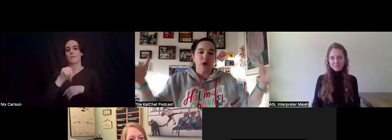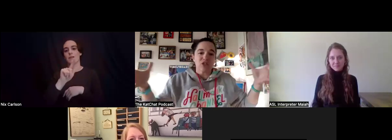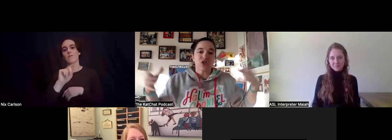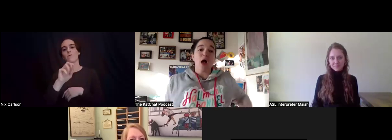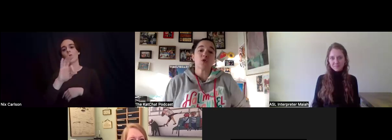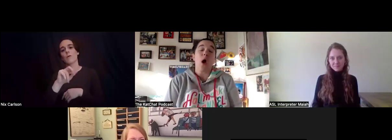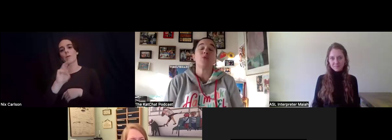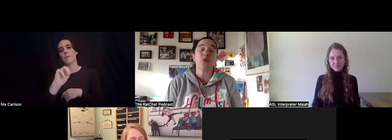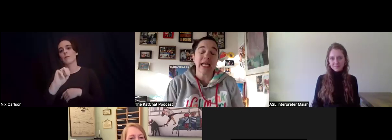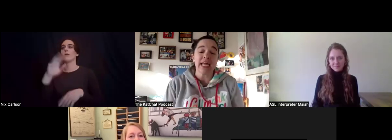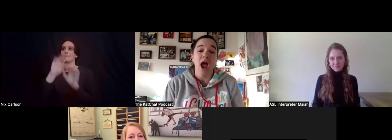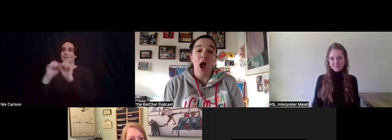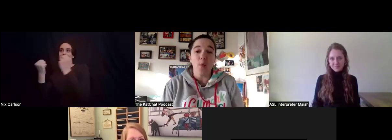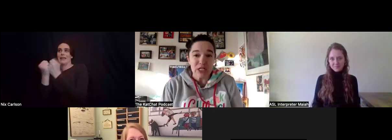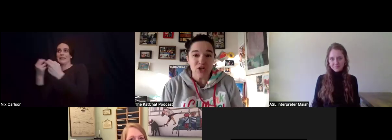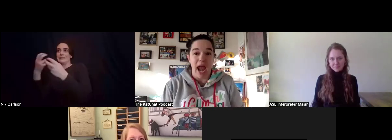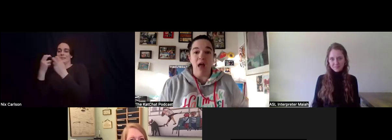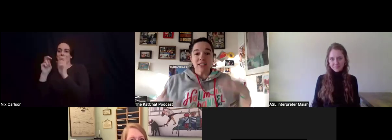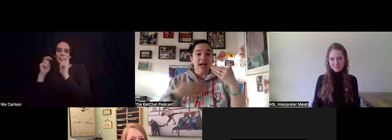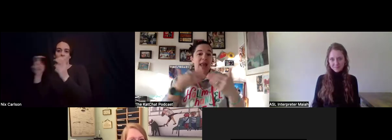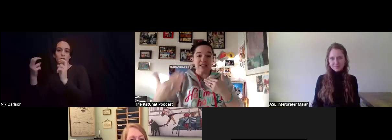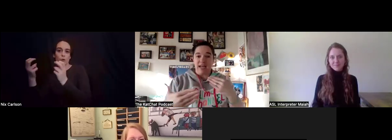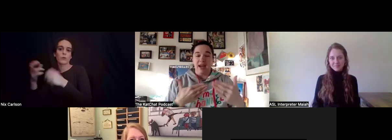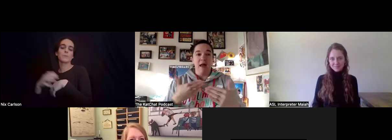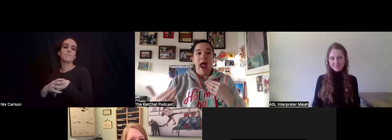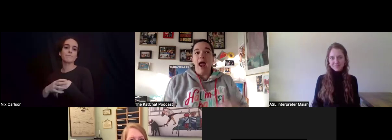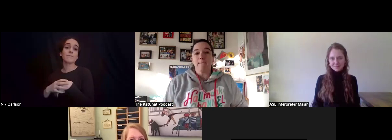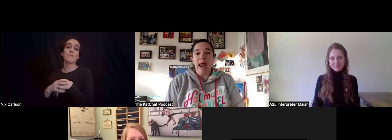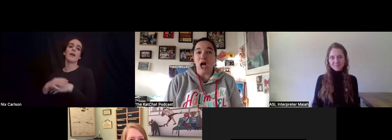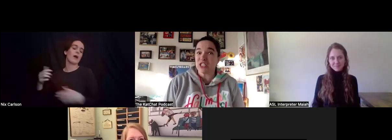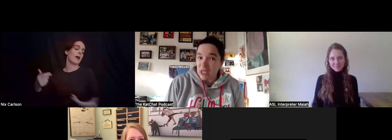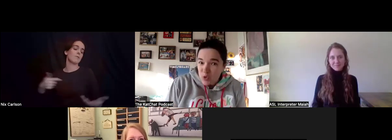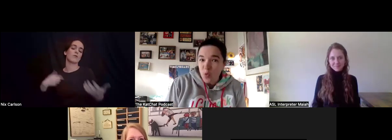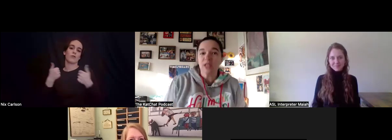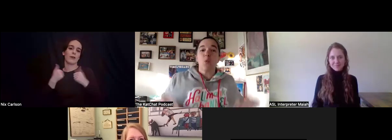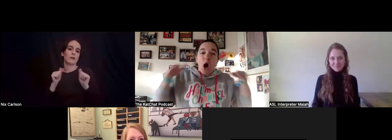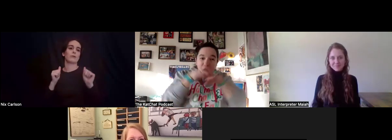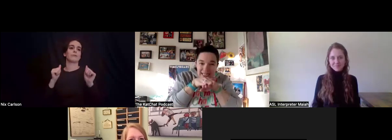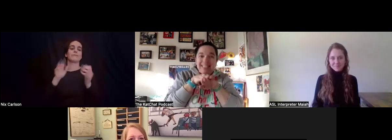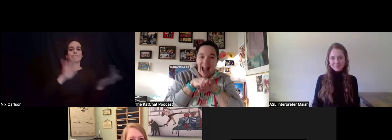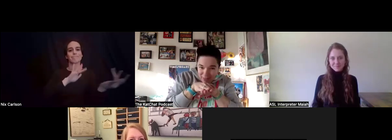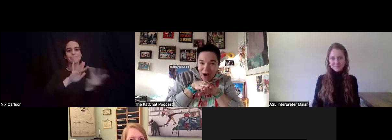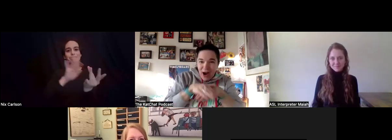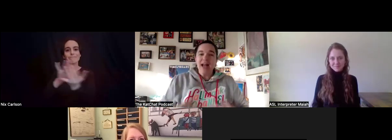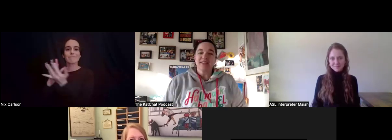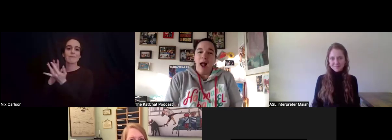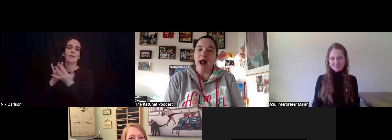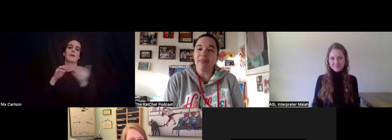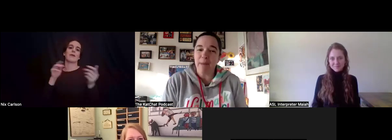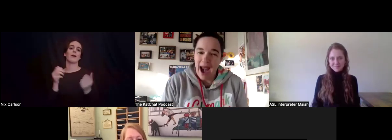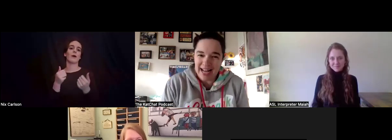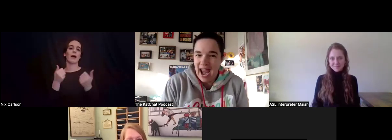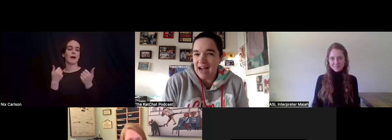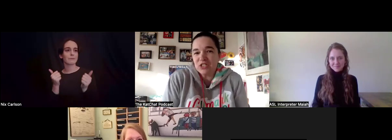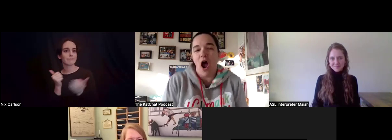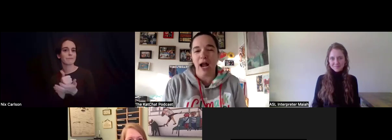trying to branch it out. So I really appreciate us connecting and make our schedule work together to come on